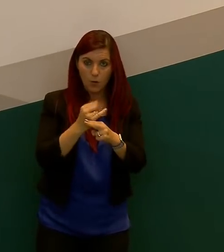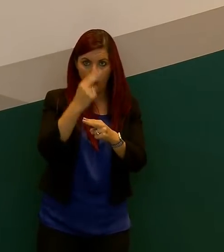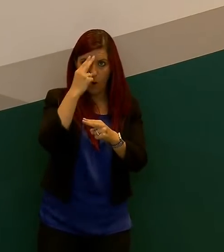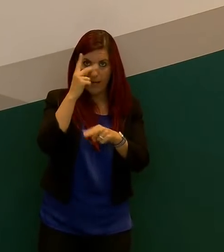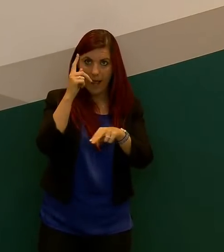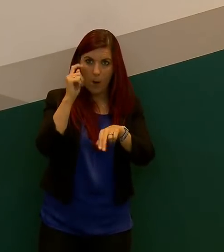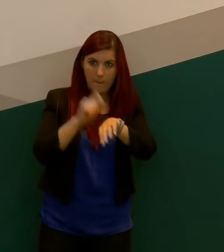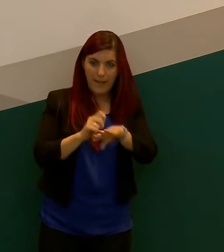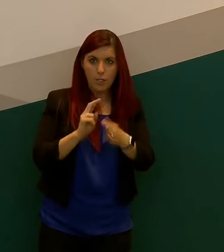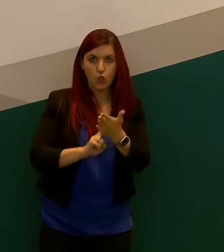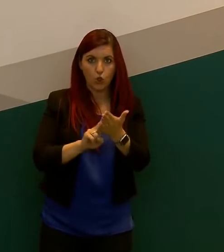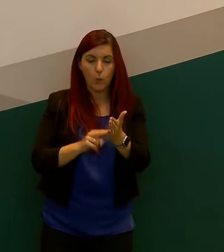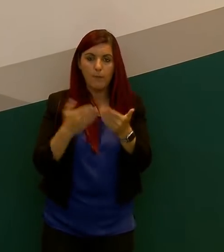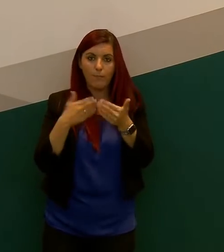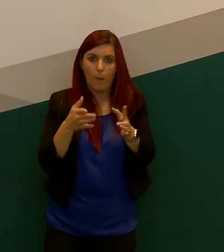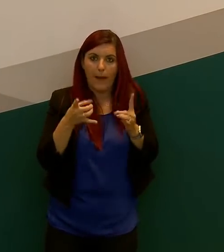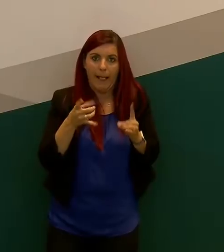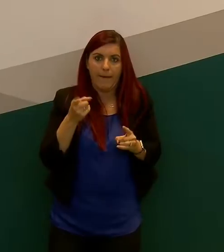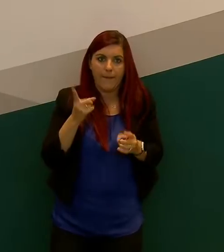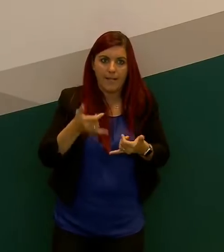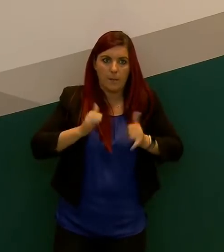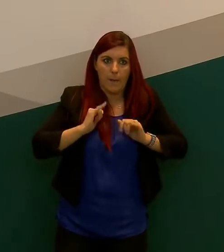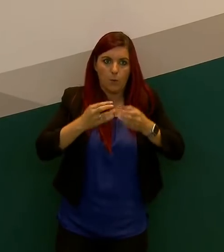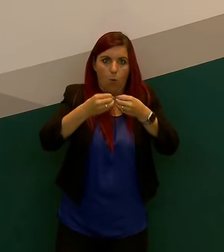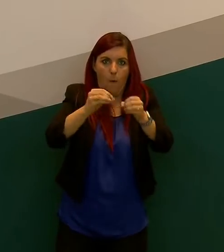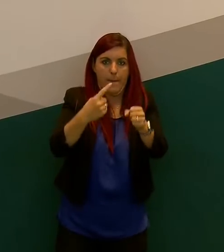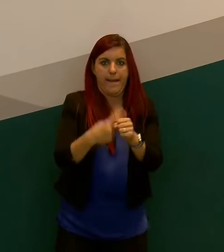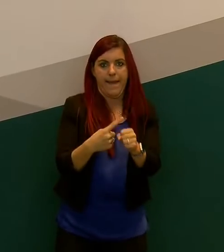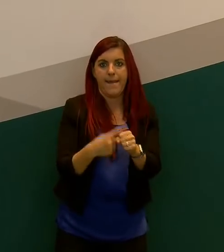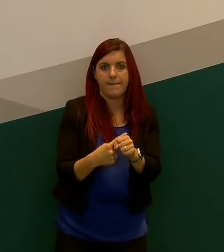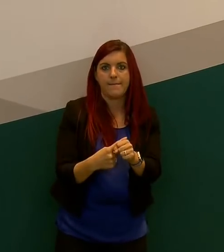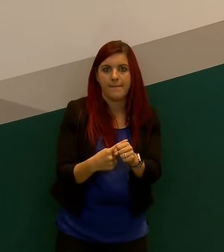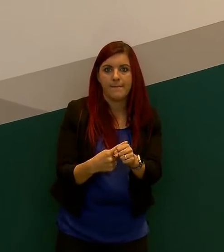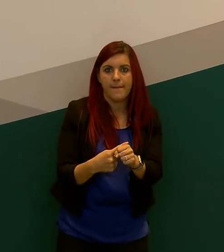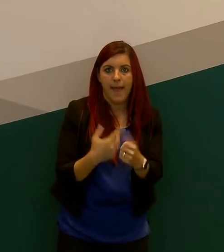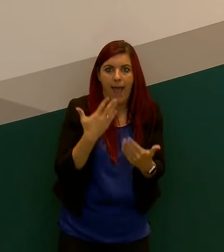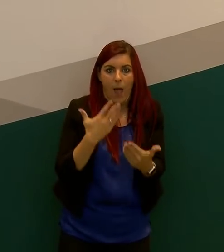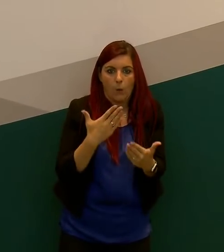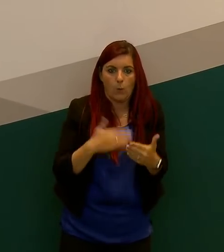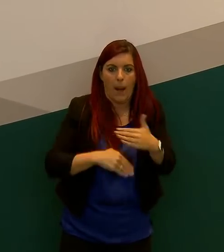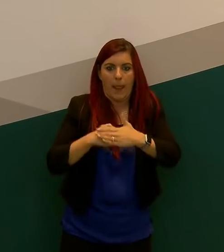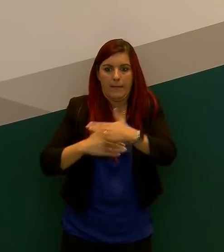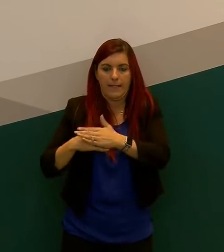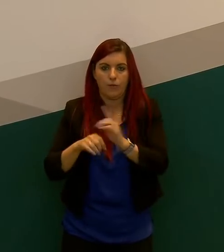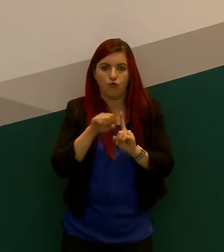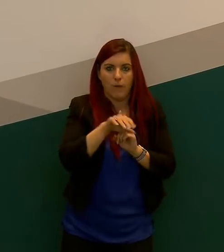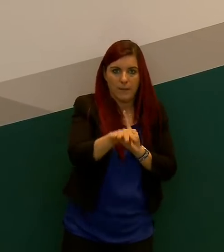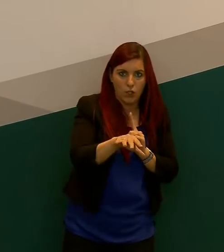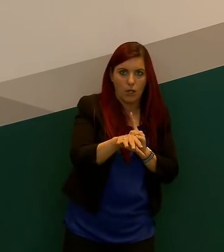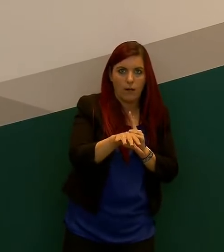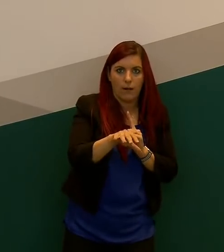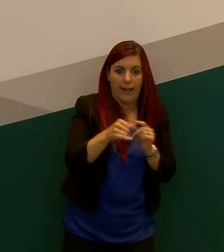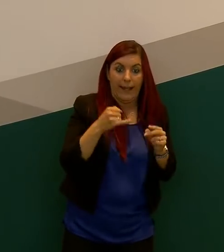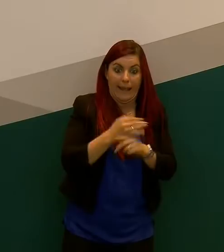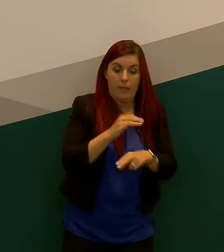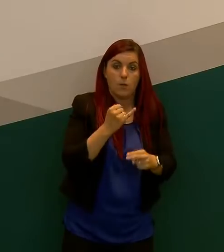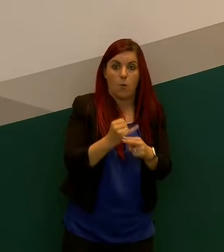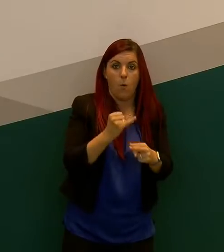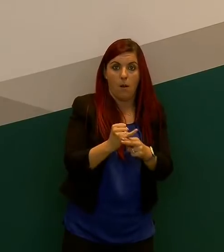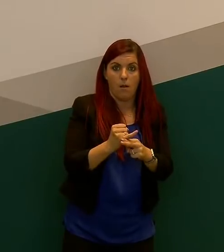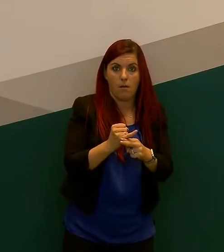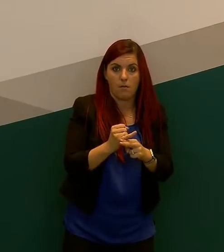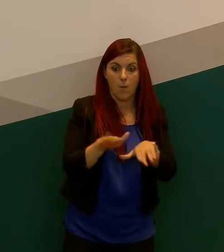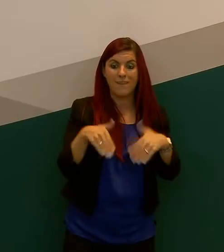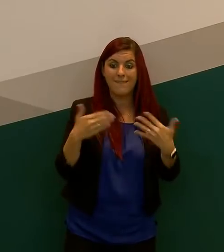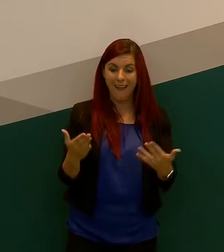apply, if you like, measures that can help to limit the transmission and spread of this in school environments. And what the school and education sector now